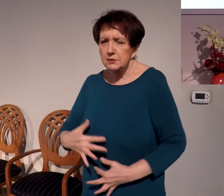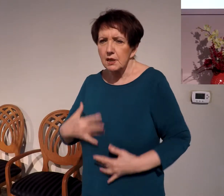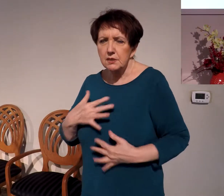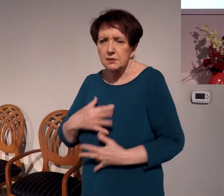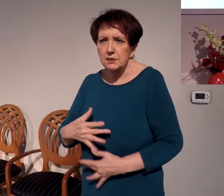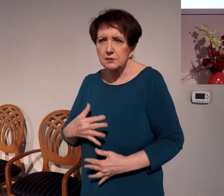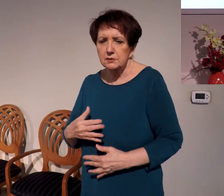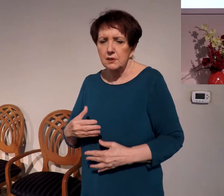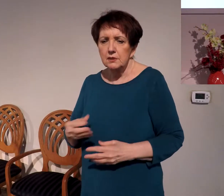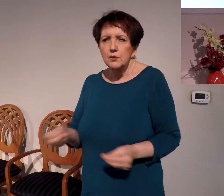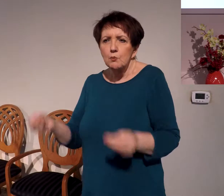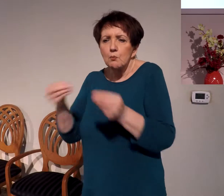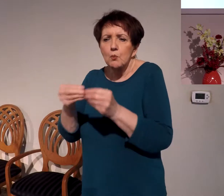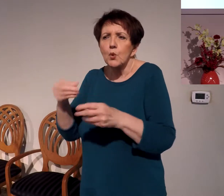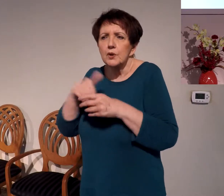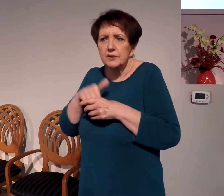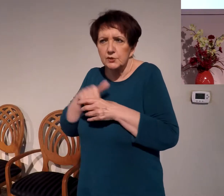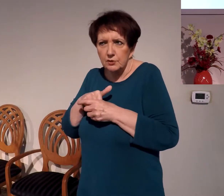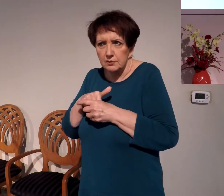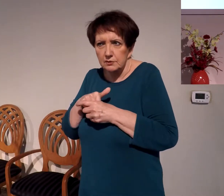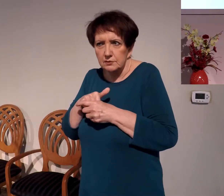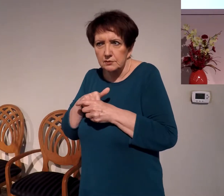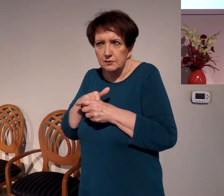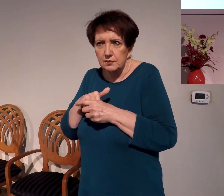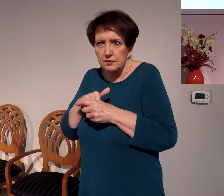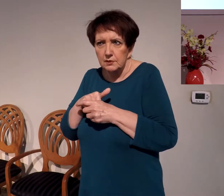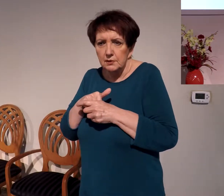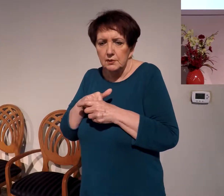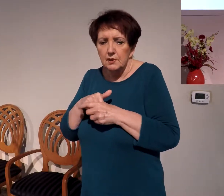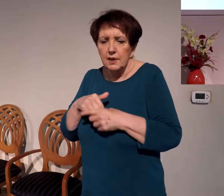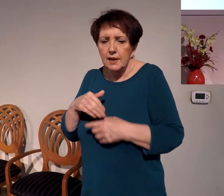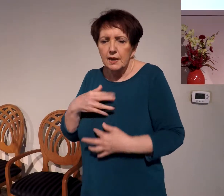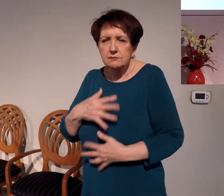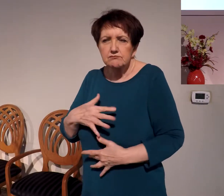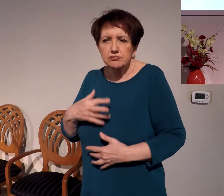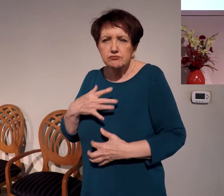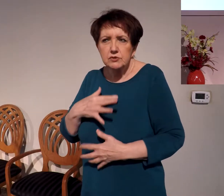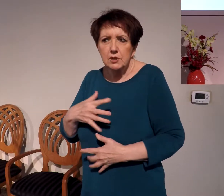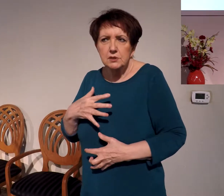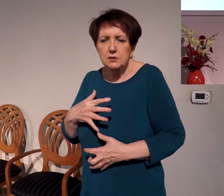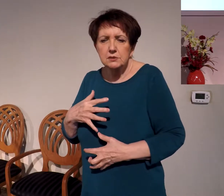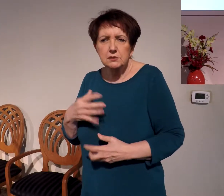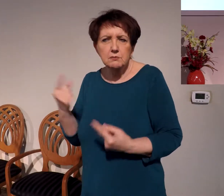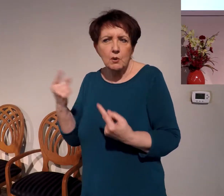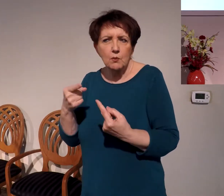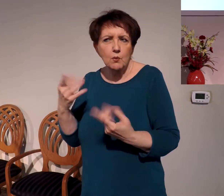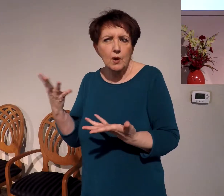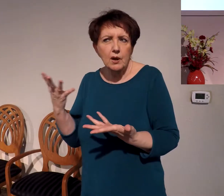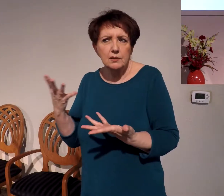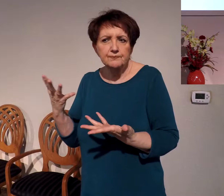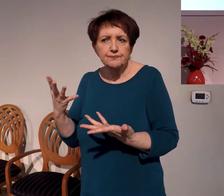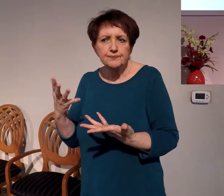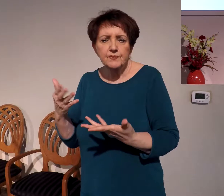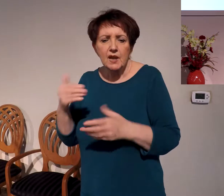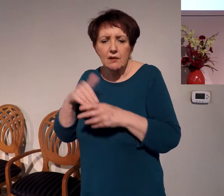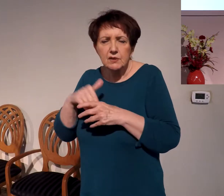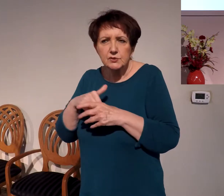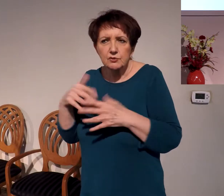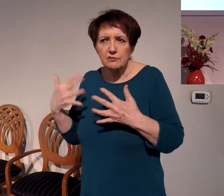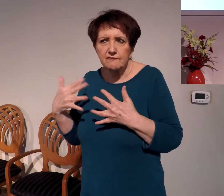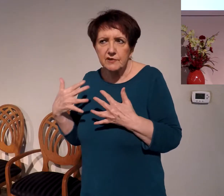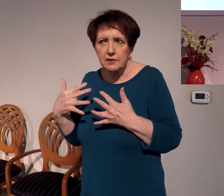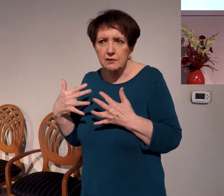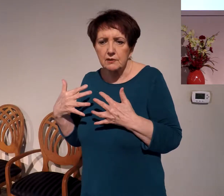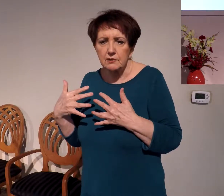more internally driven. Anxiety actually tends to be about our own internal fear,